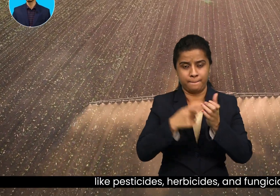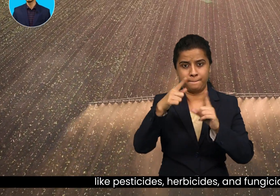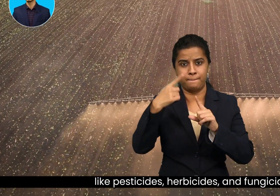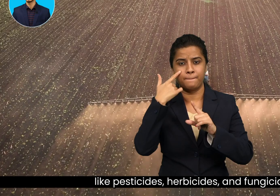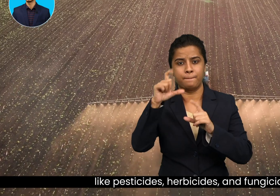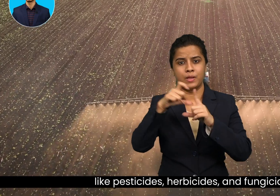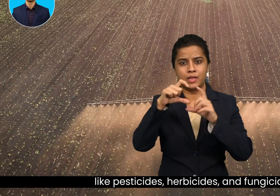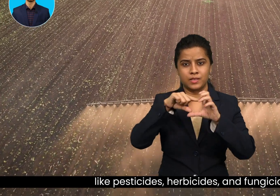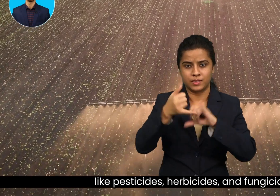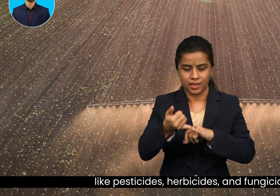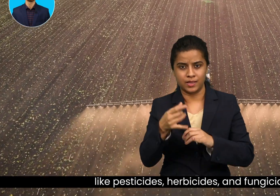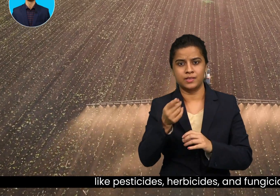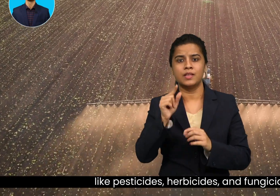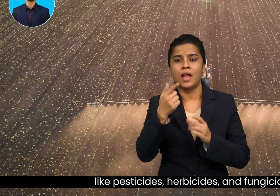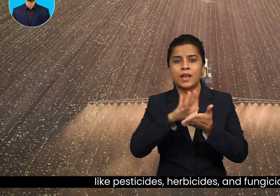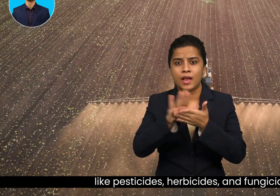and fungicides.